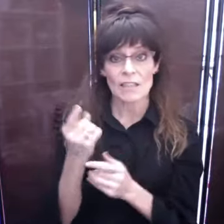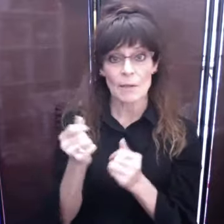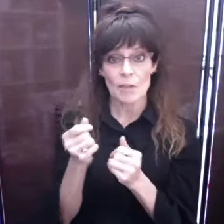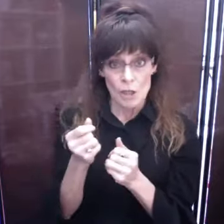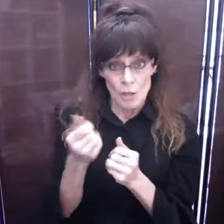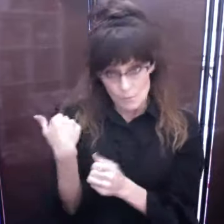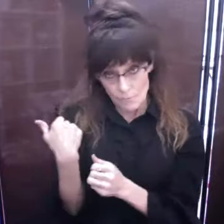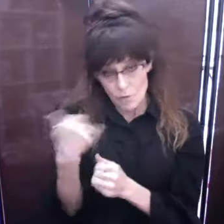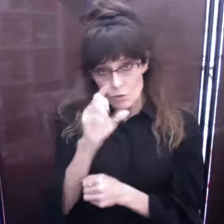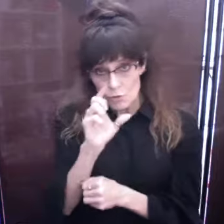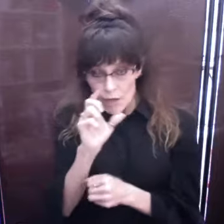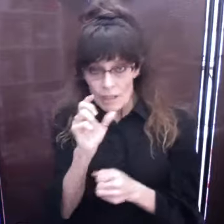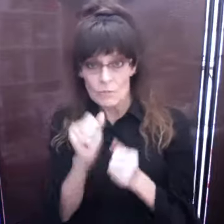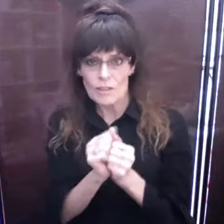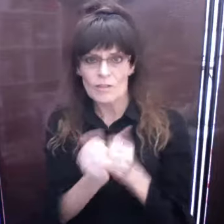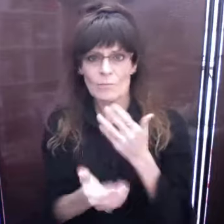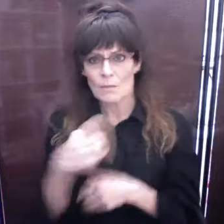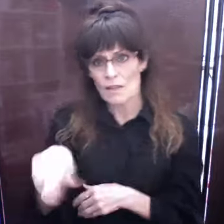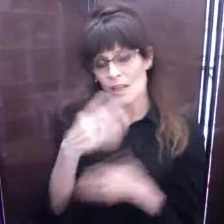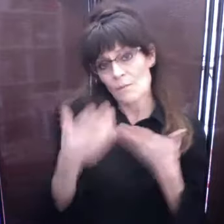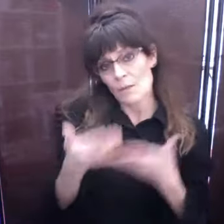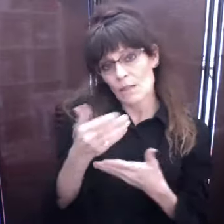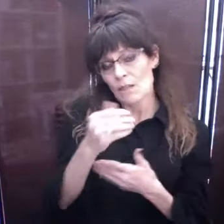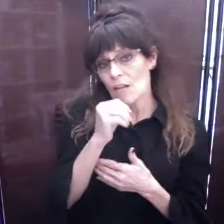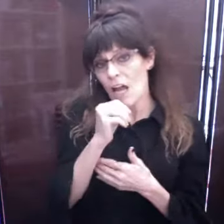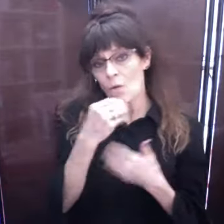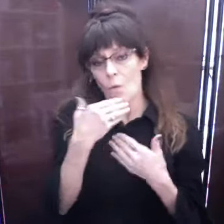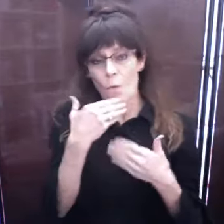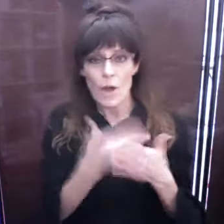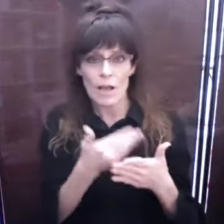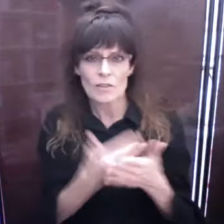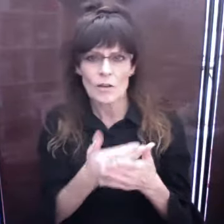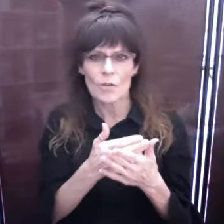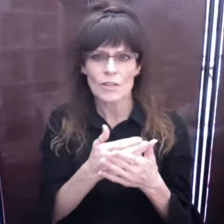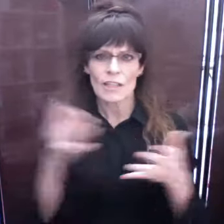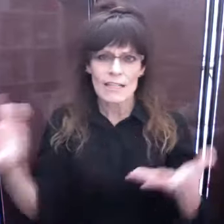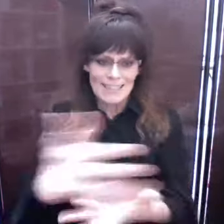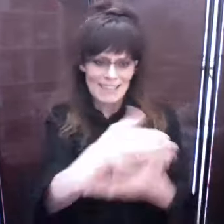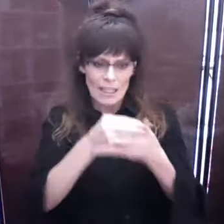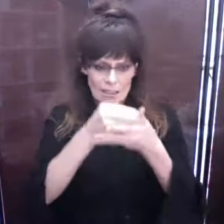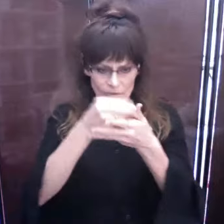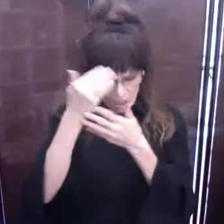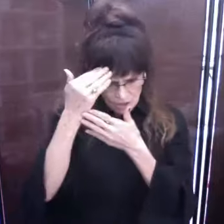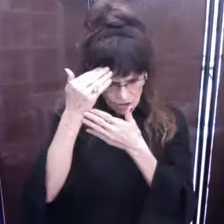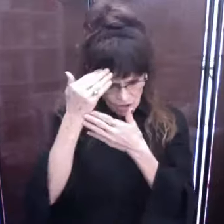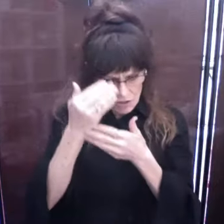well. And so I think change happens when the collective consciousness of Alcoholics Anonymous decides change needs to